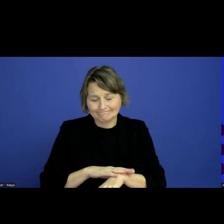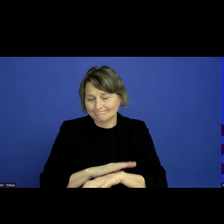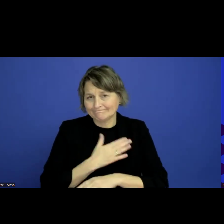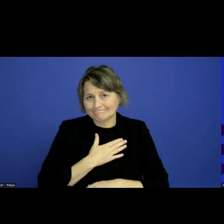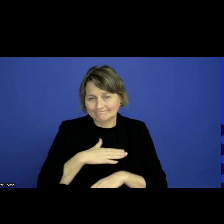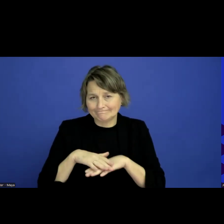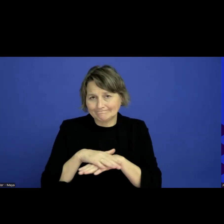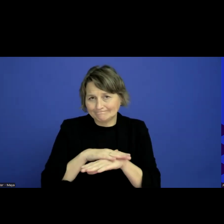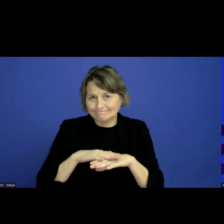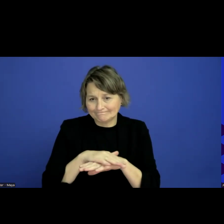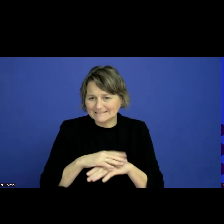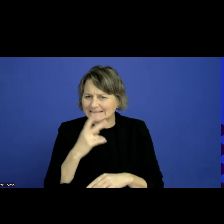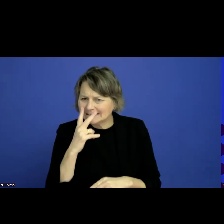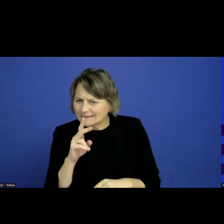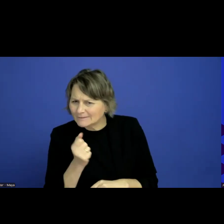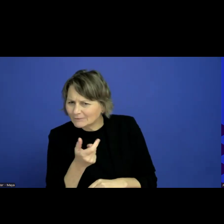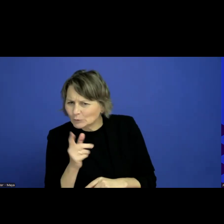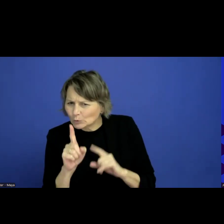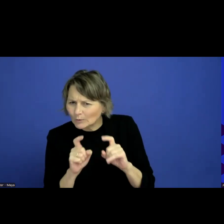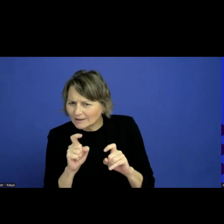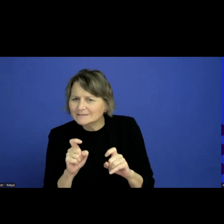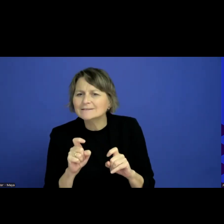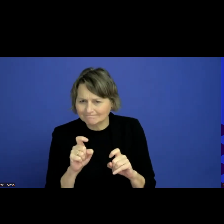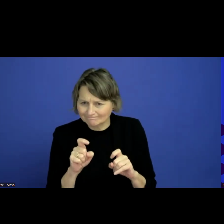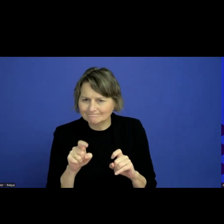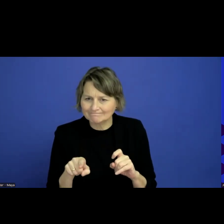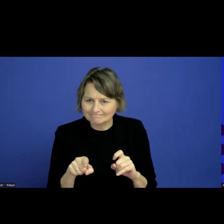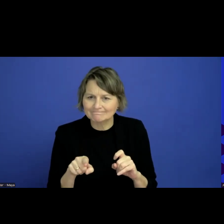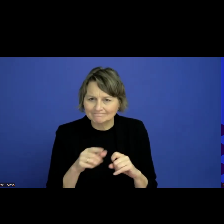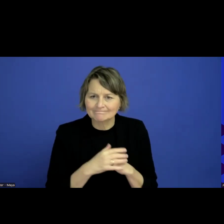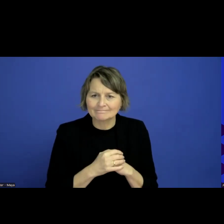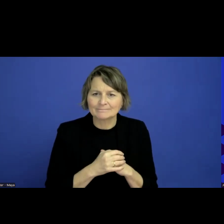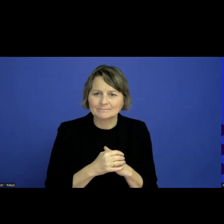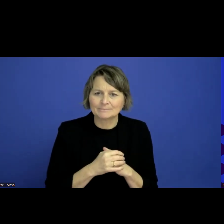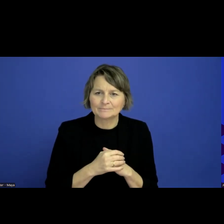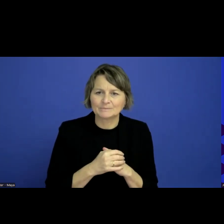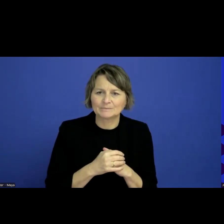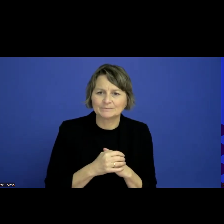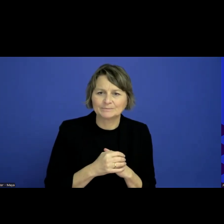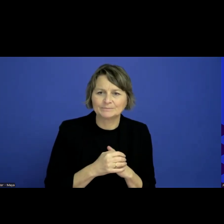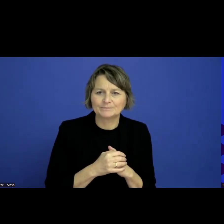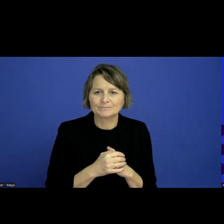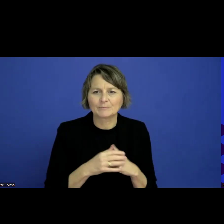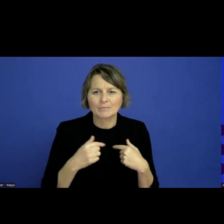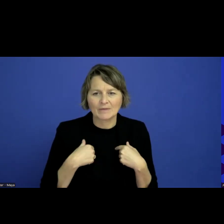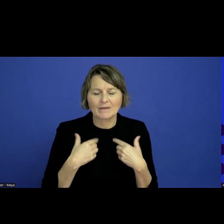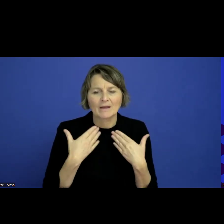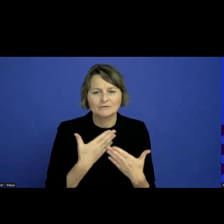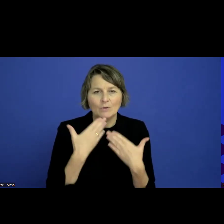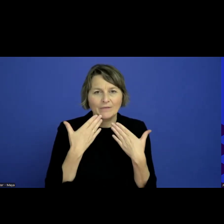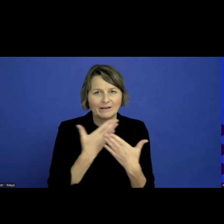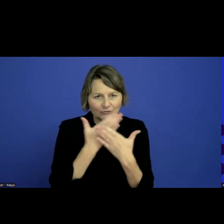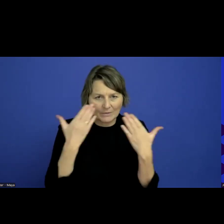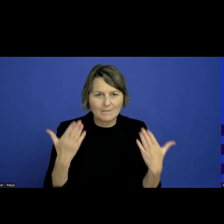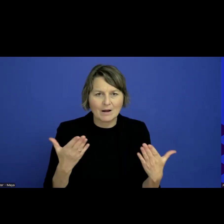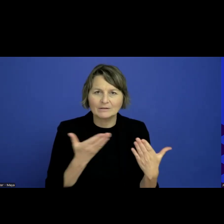hope, I see a few questions that were sent, were partly addressed already at the end of the webinar. But thanks so much again to the